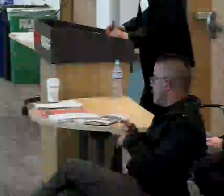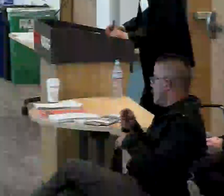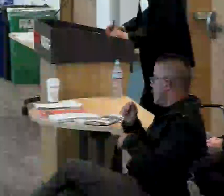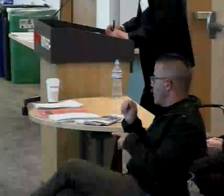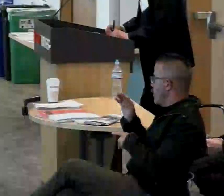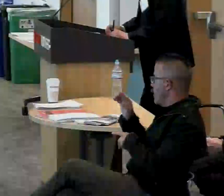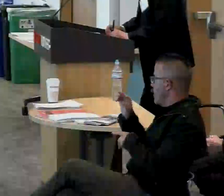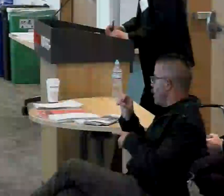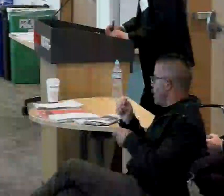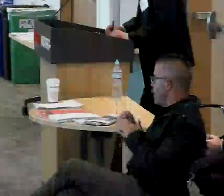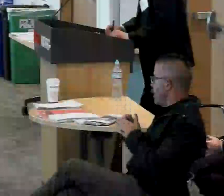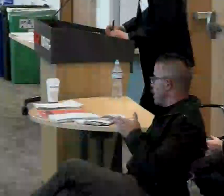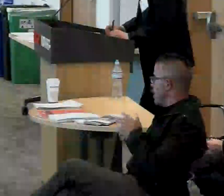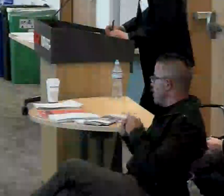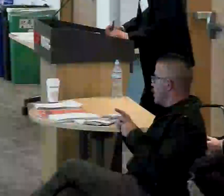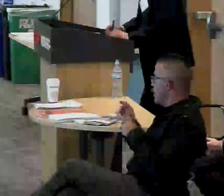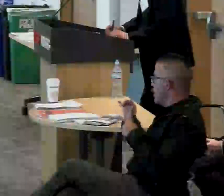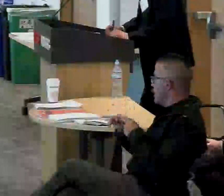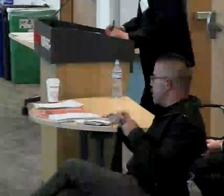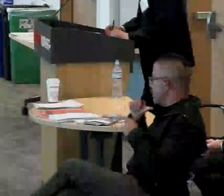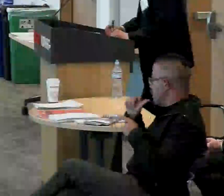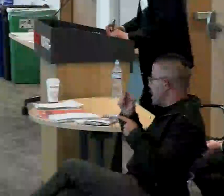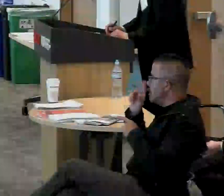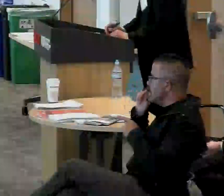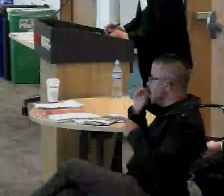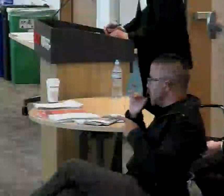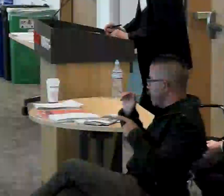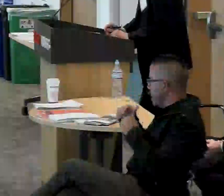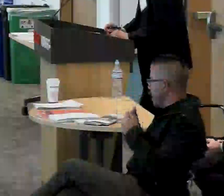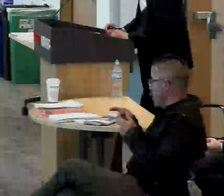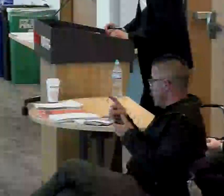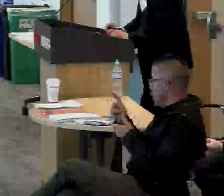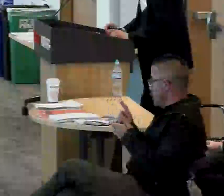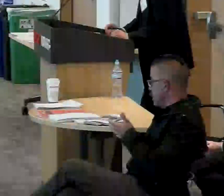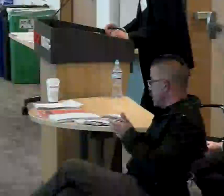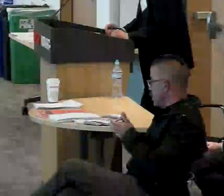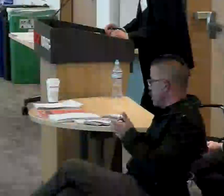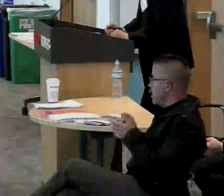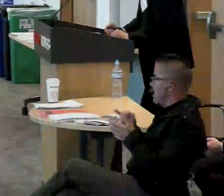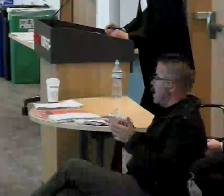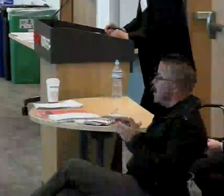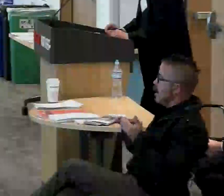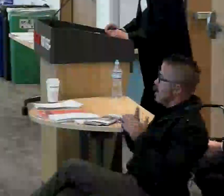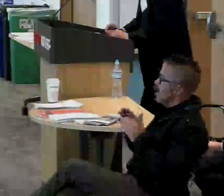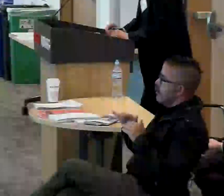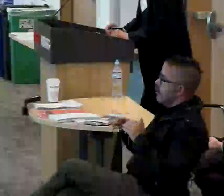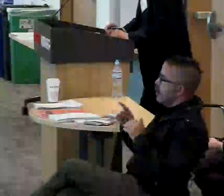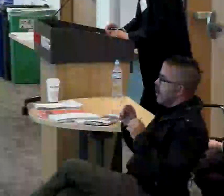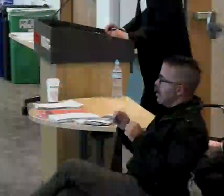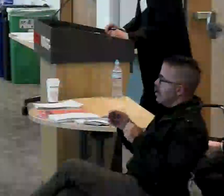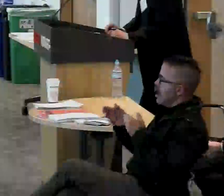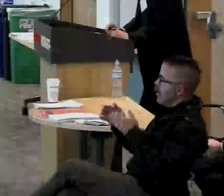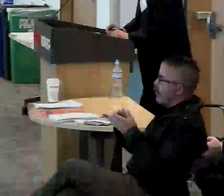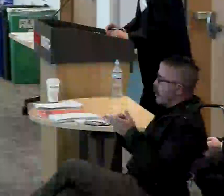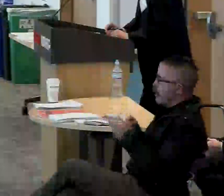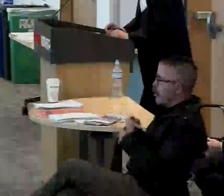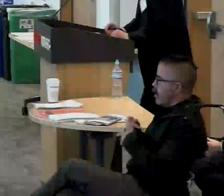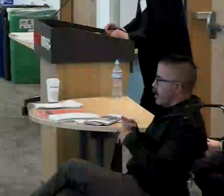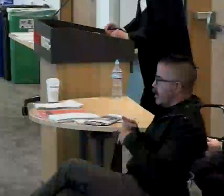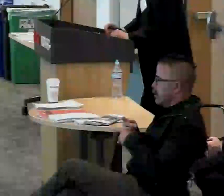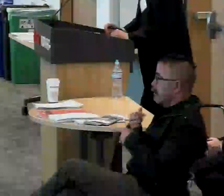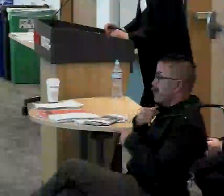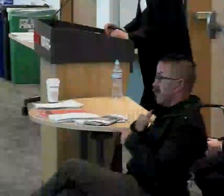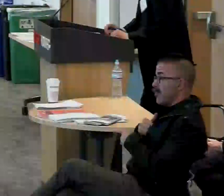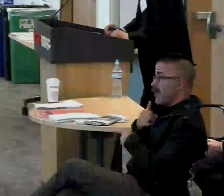didn't sound like the way it was being designed that community banks were going to be able to offer the product. We have quite a